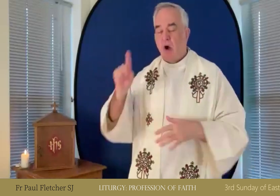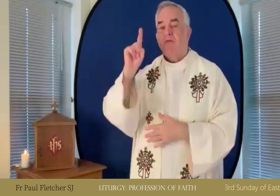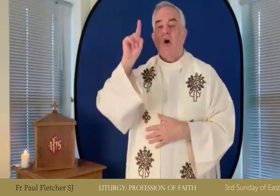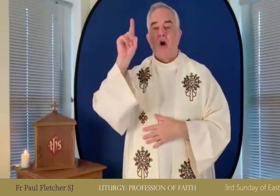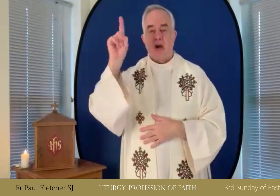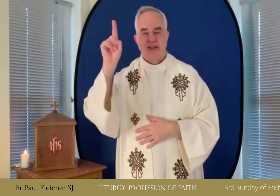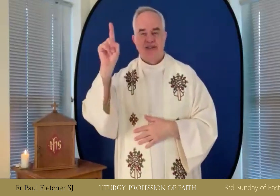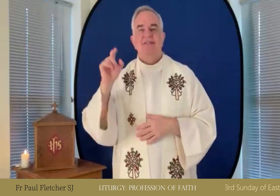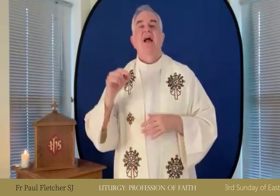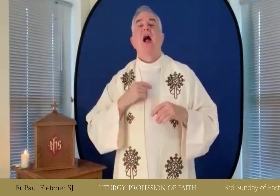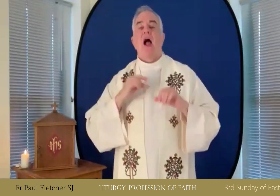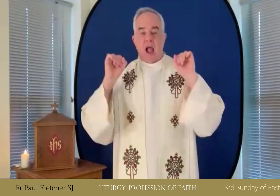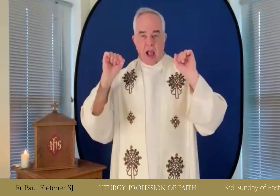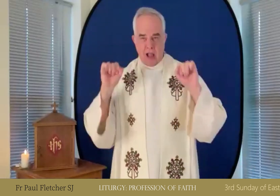of God? I do.